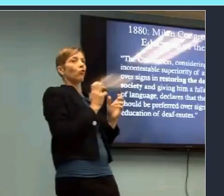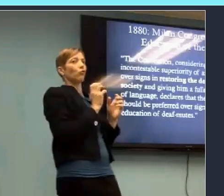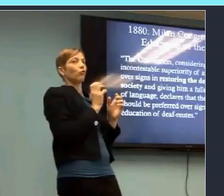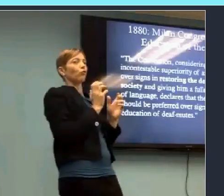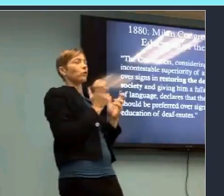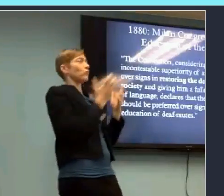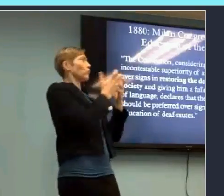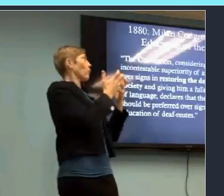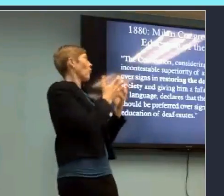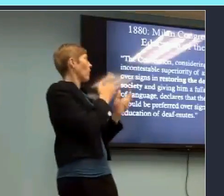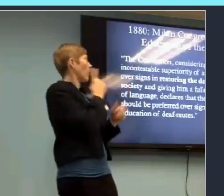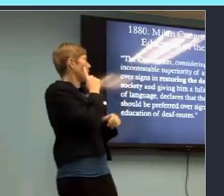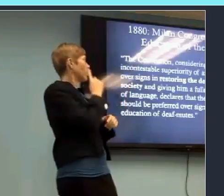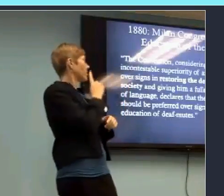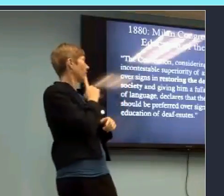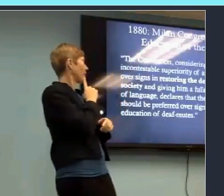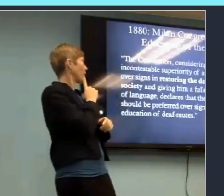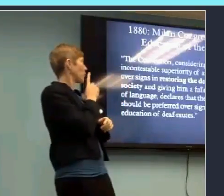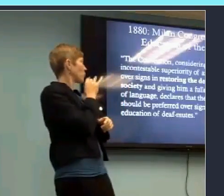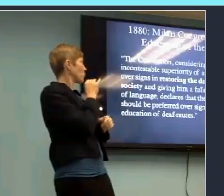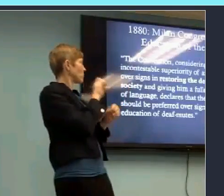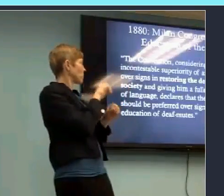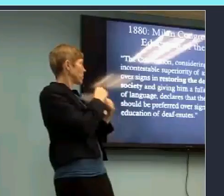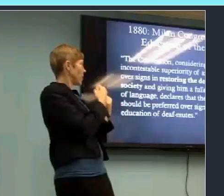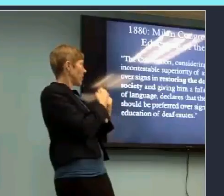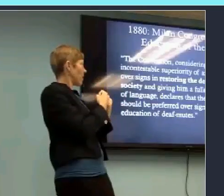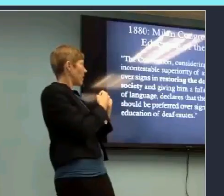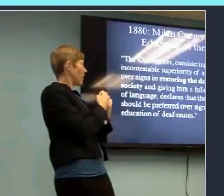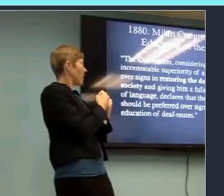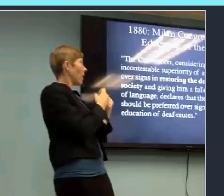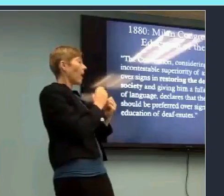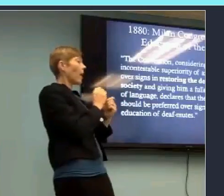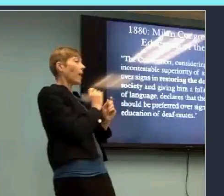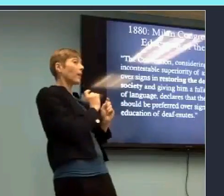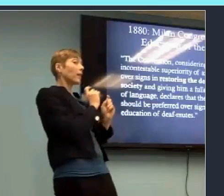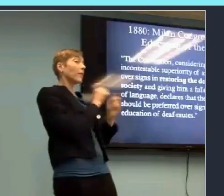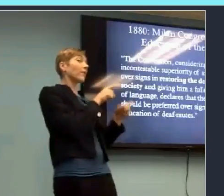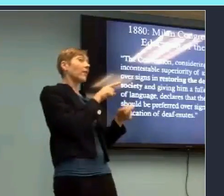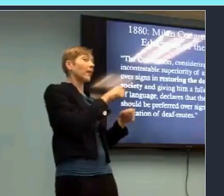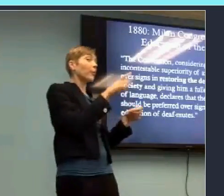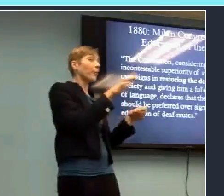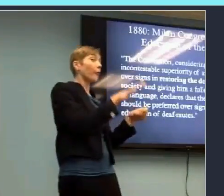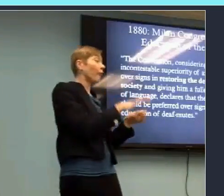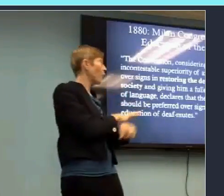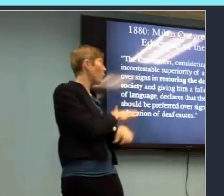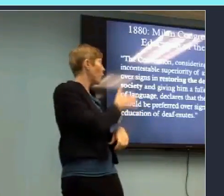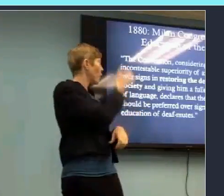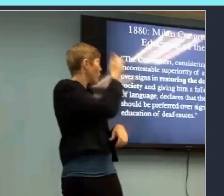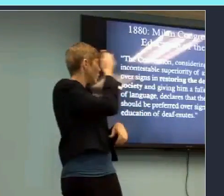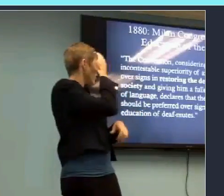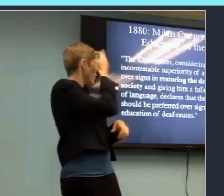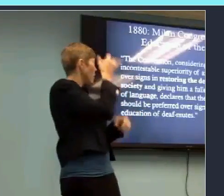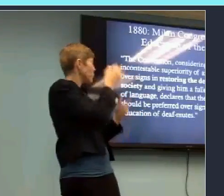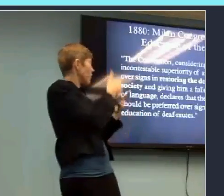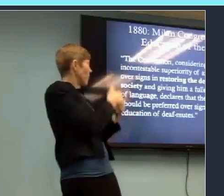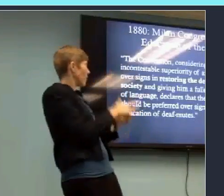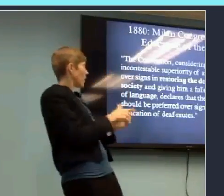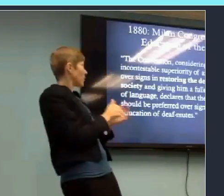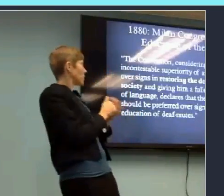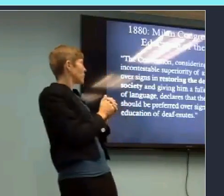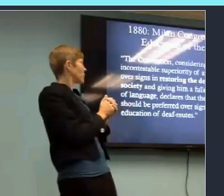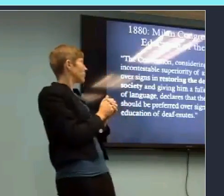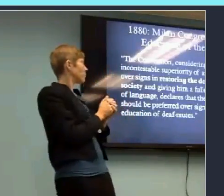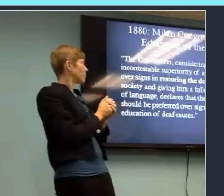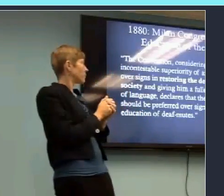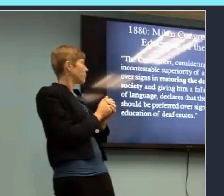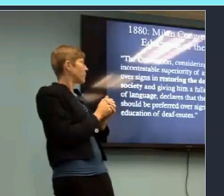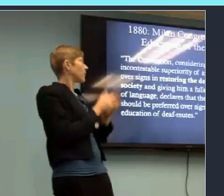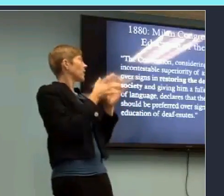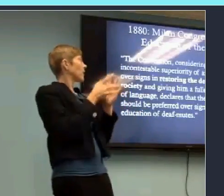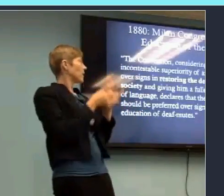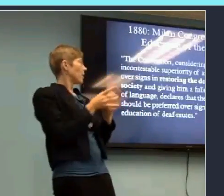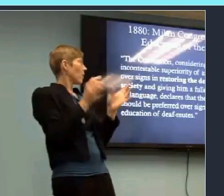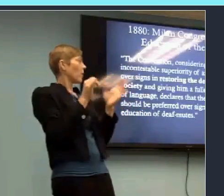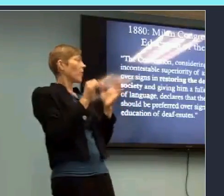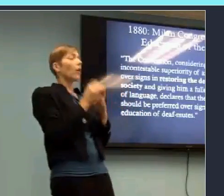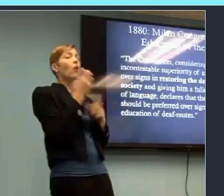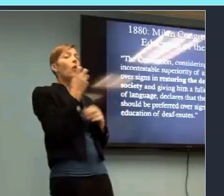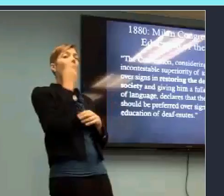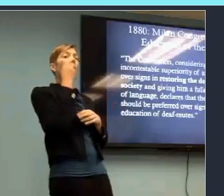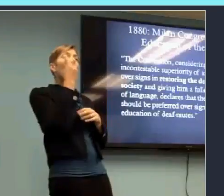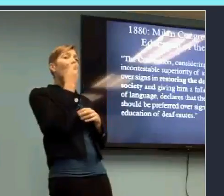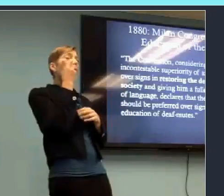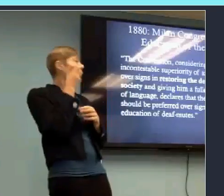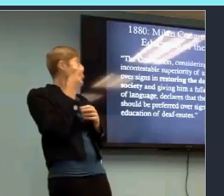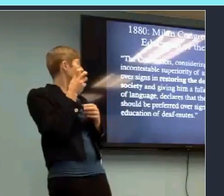incontestable superiority of articulation over signs in restoring the deaf mute to society and giving him a fuller knowledge